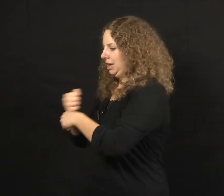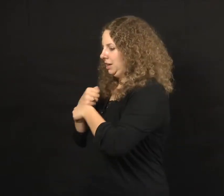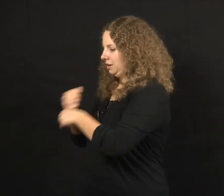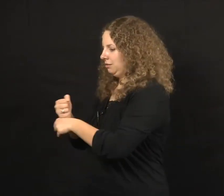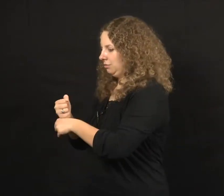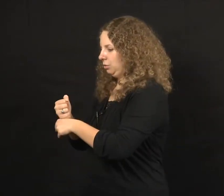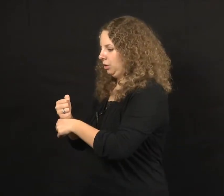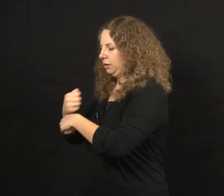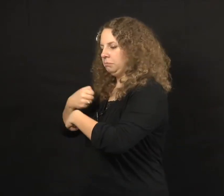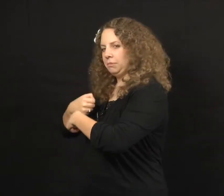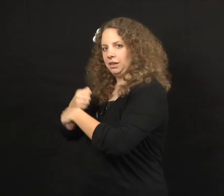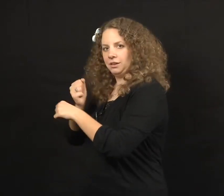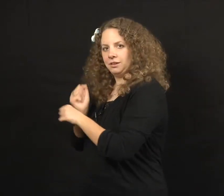Make, or make.